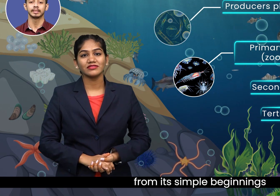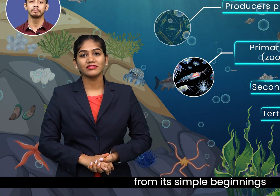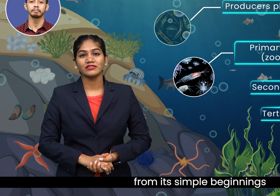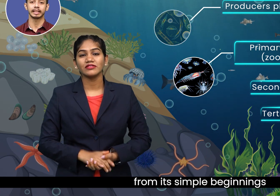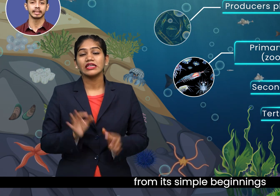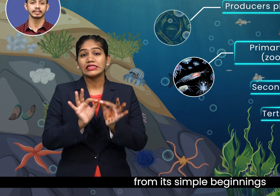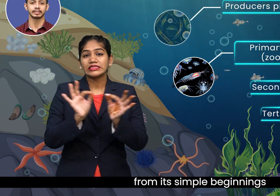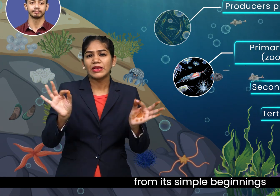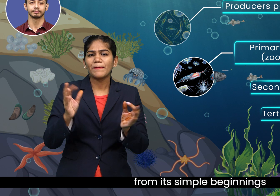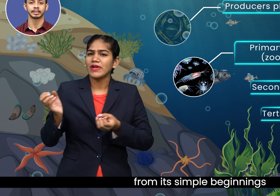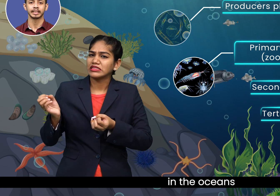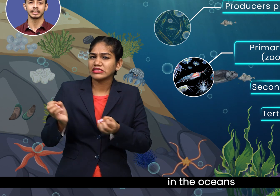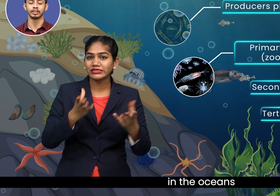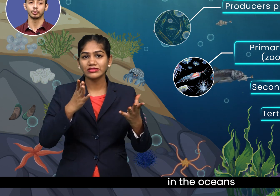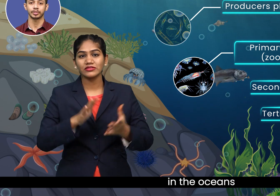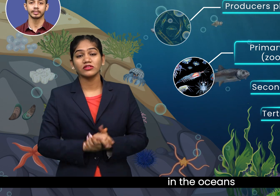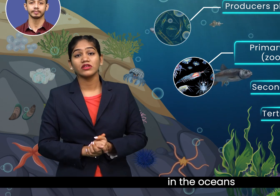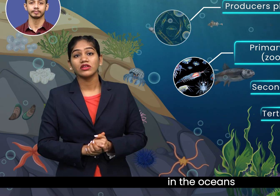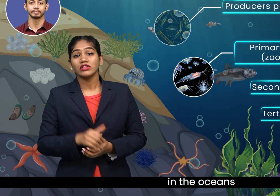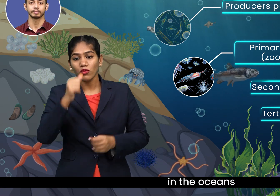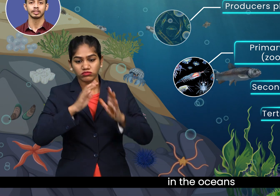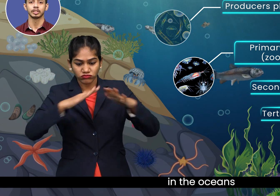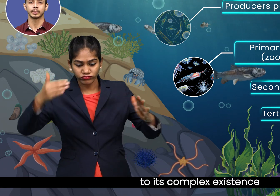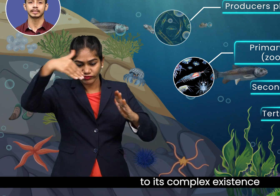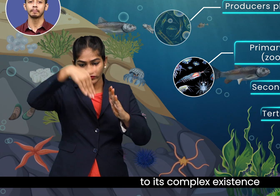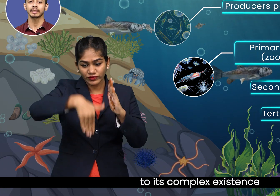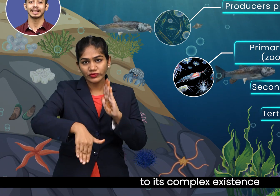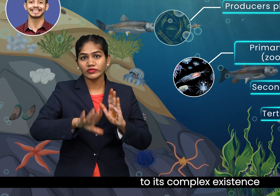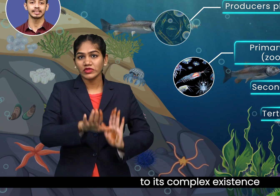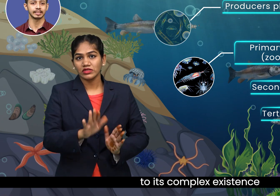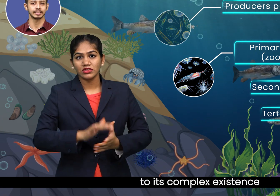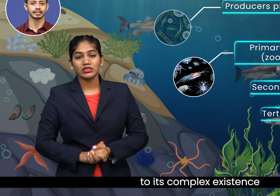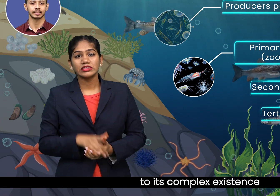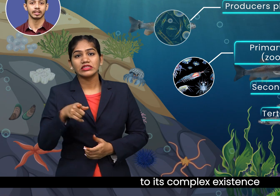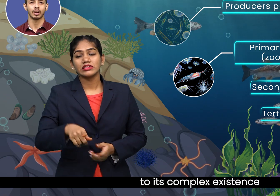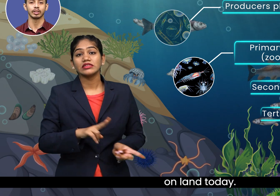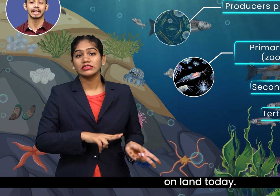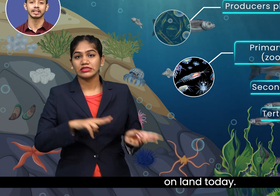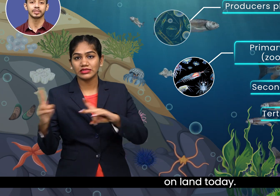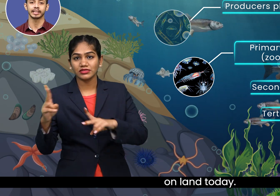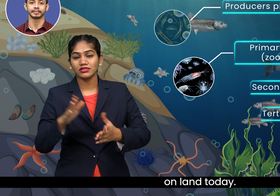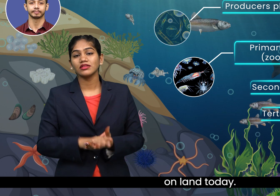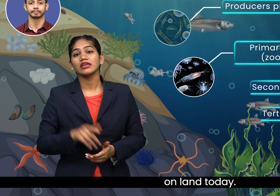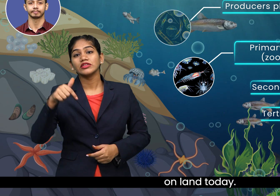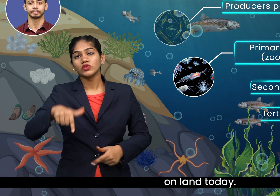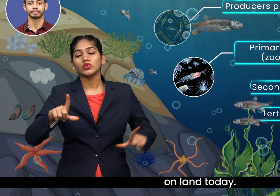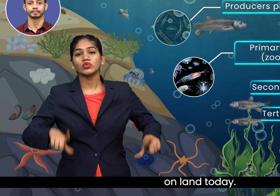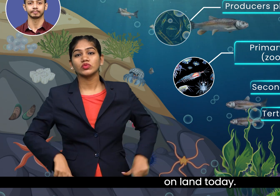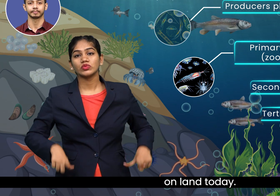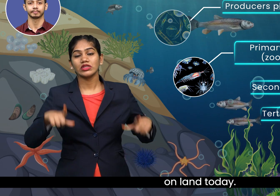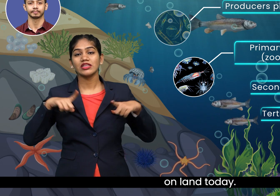from its simple beginnings in the ocean to its complex existence on land today.